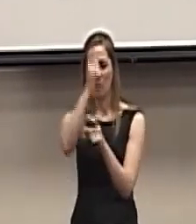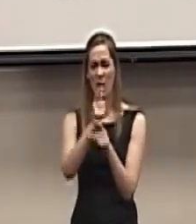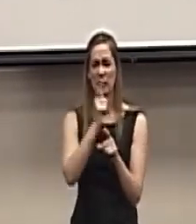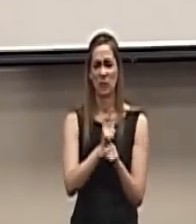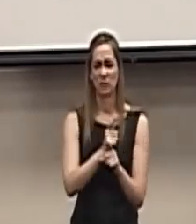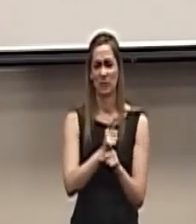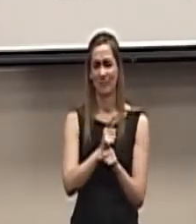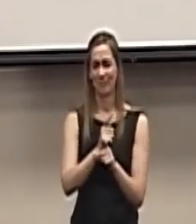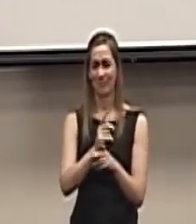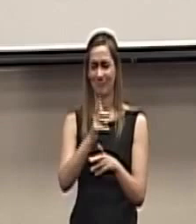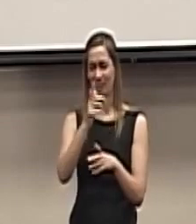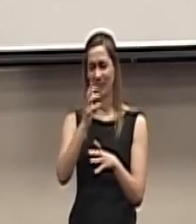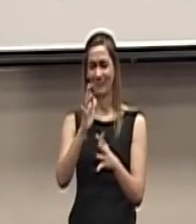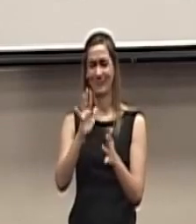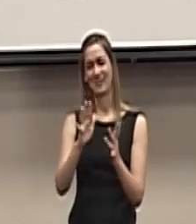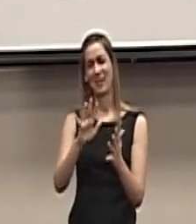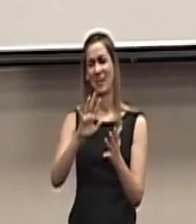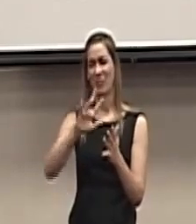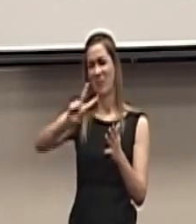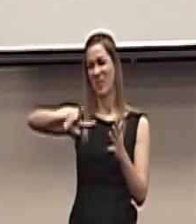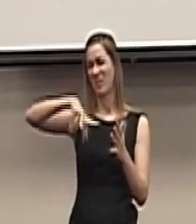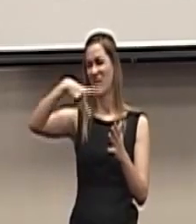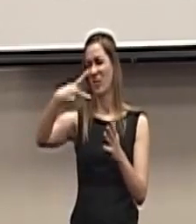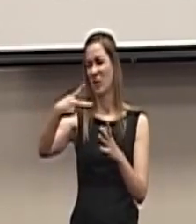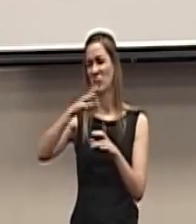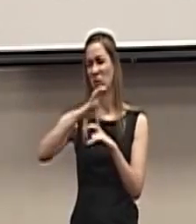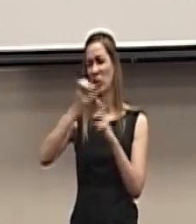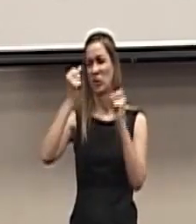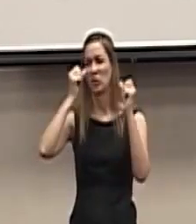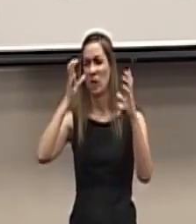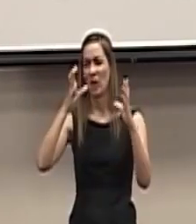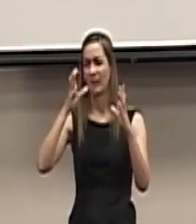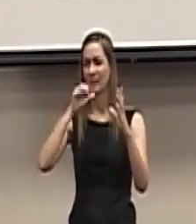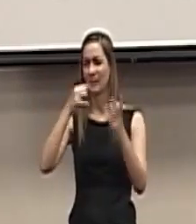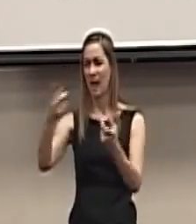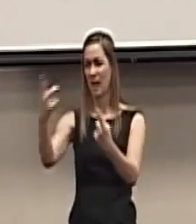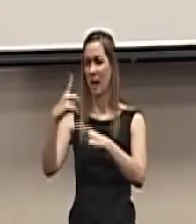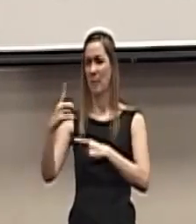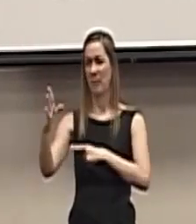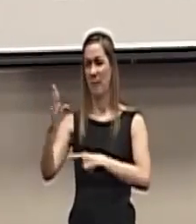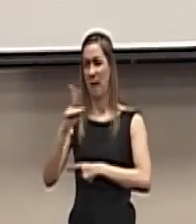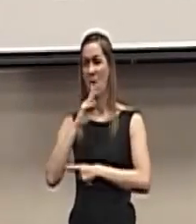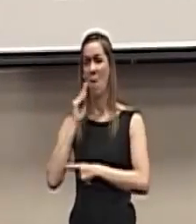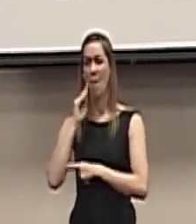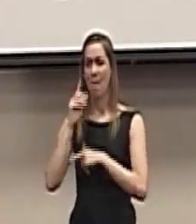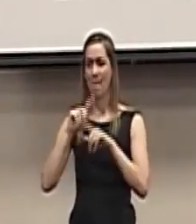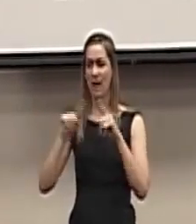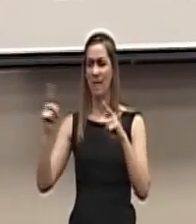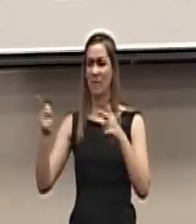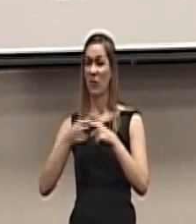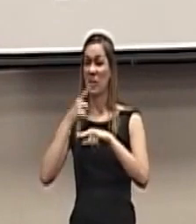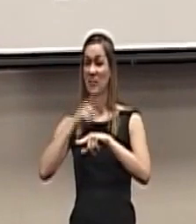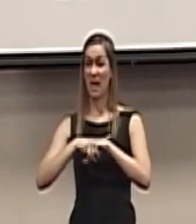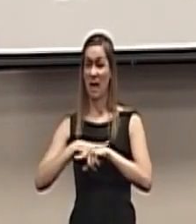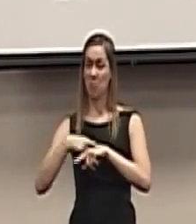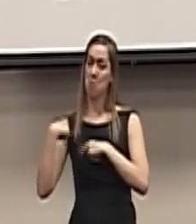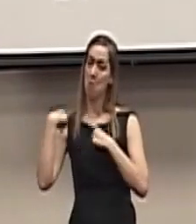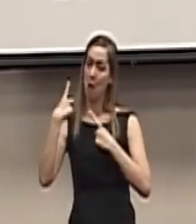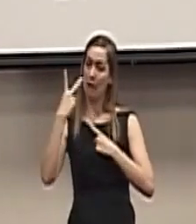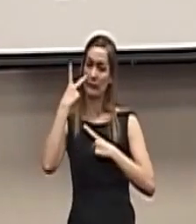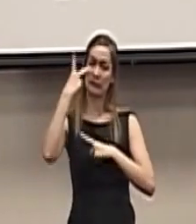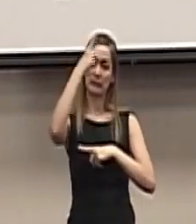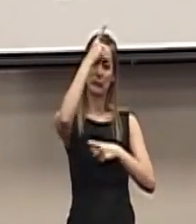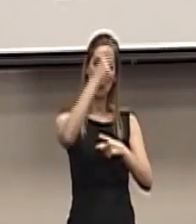kind of reverse culture shock story, because he's not coming back home, but it's the first time in a while that he has seen them. And I love the story